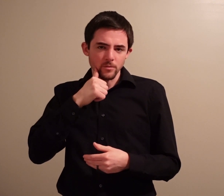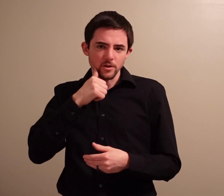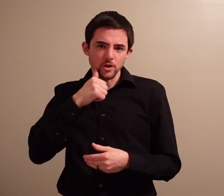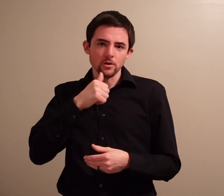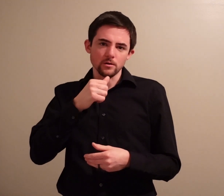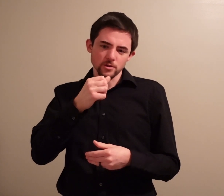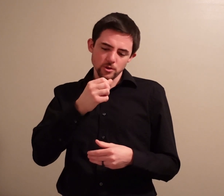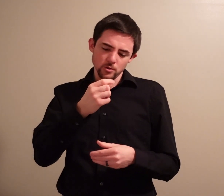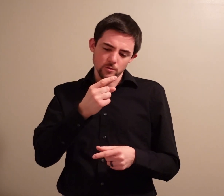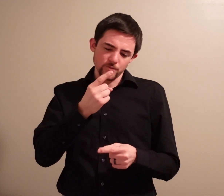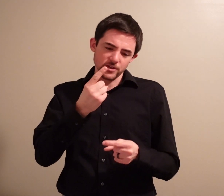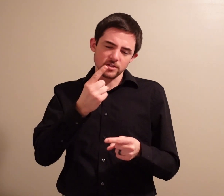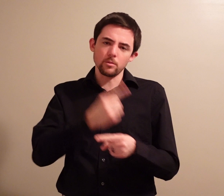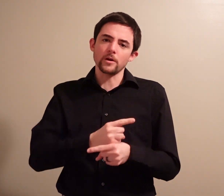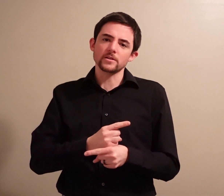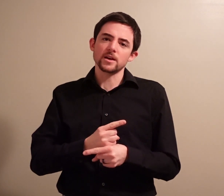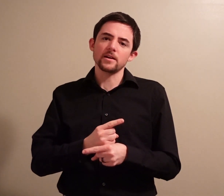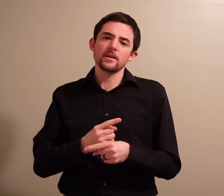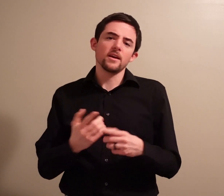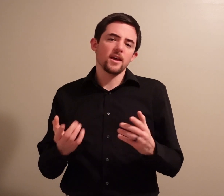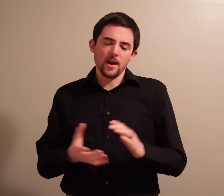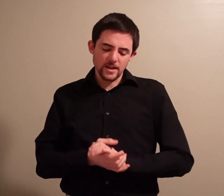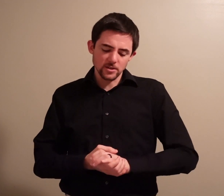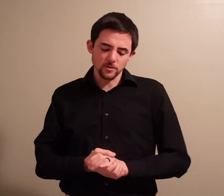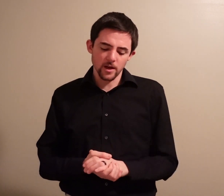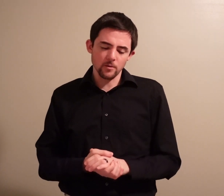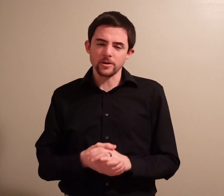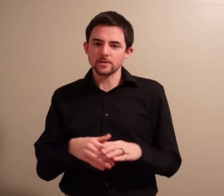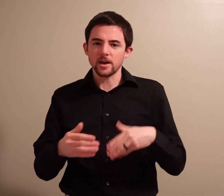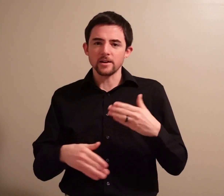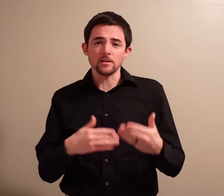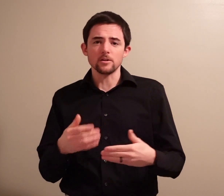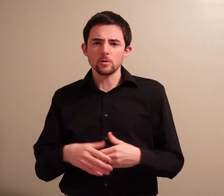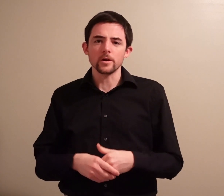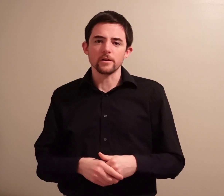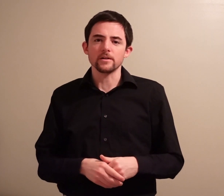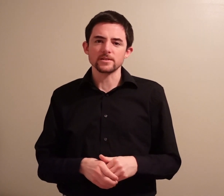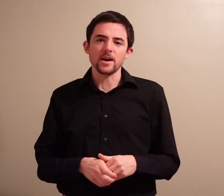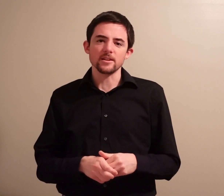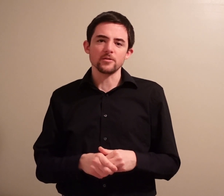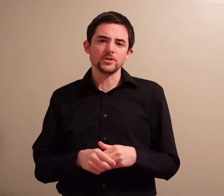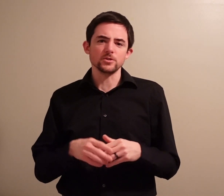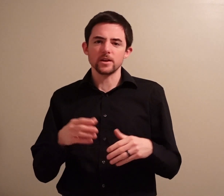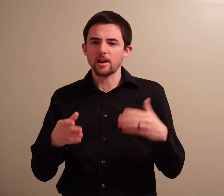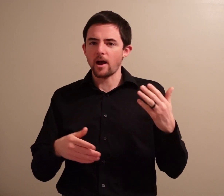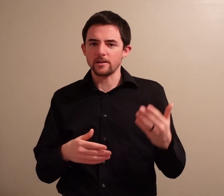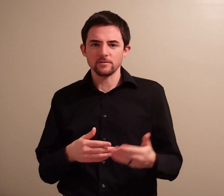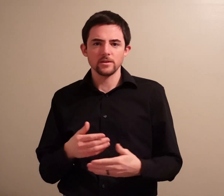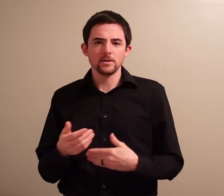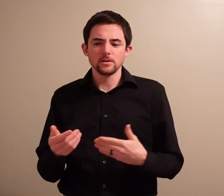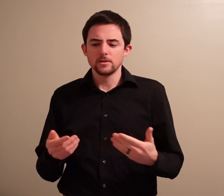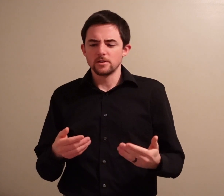the girl to just the pointer sign. And that's okay. When you're signing a little quicker in sign language, you can